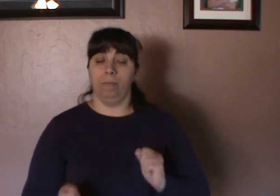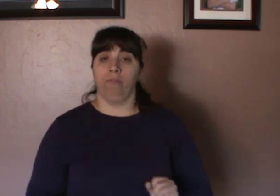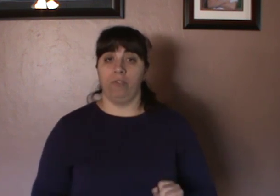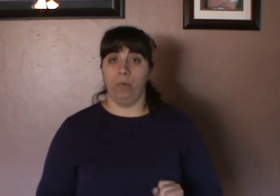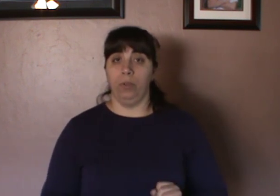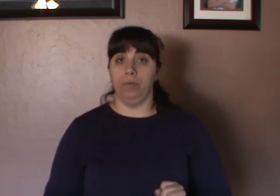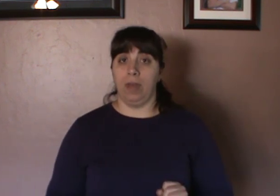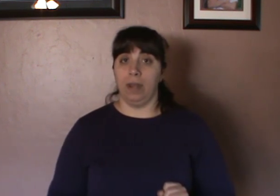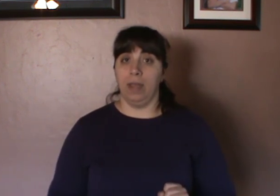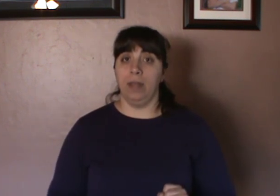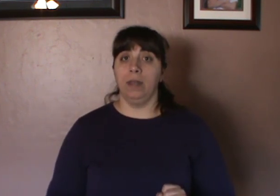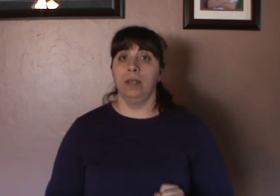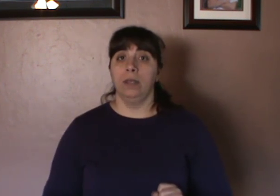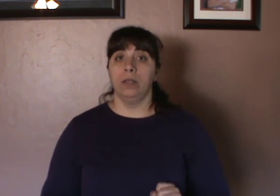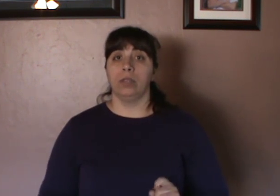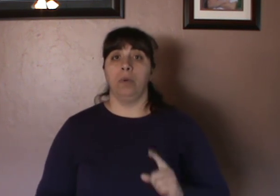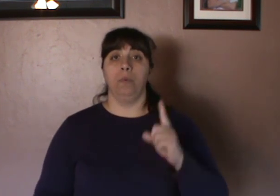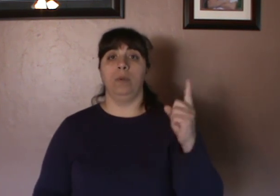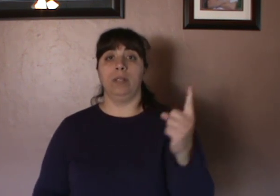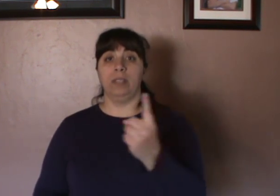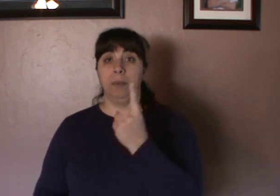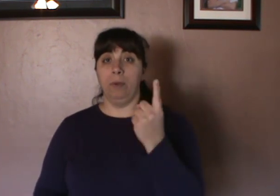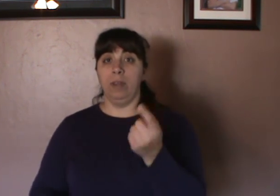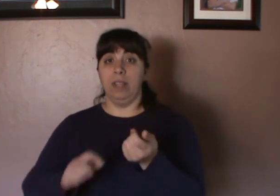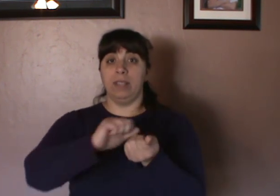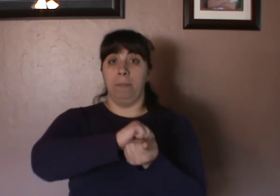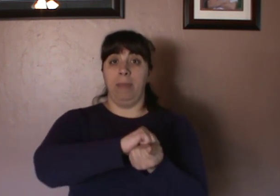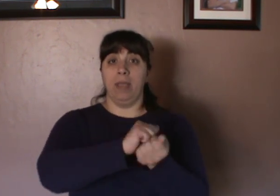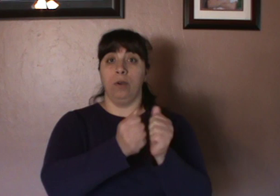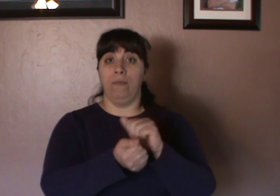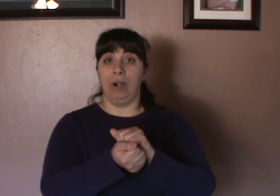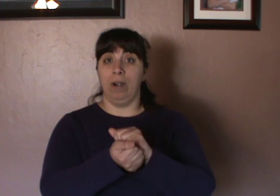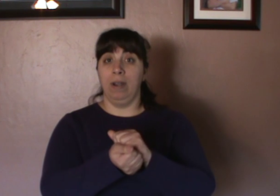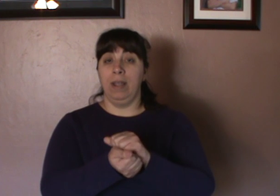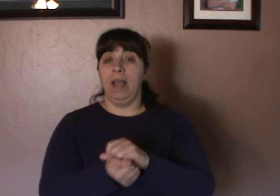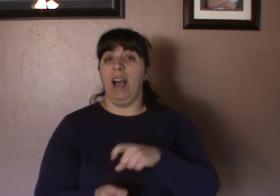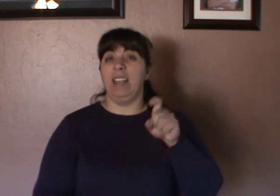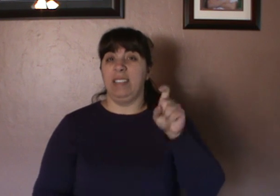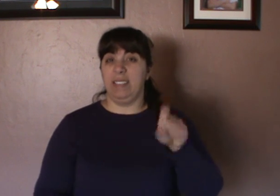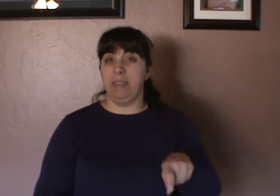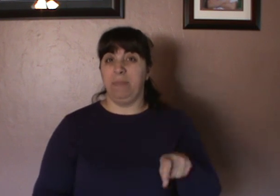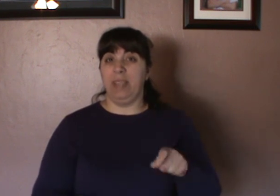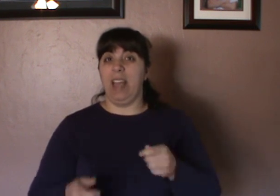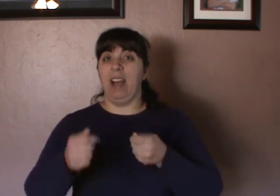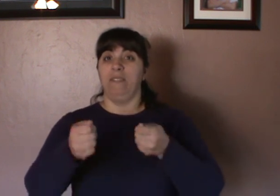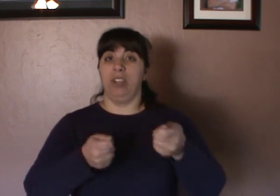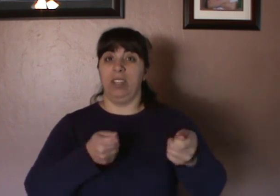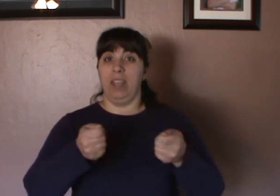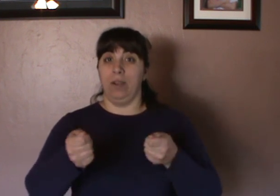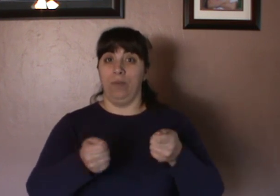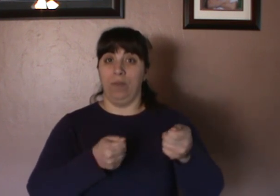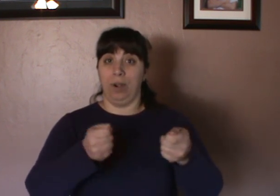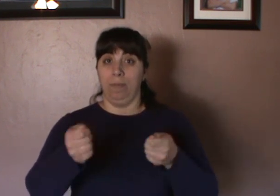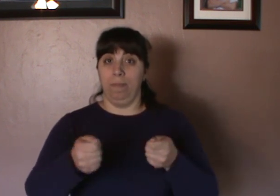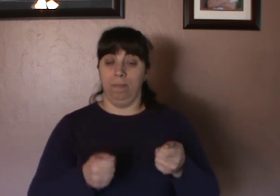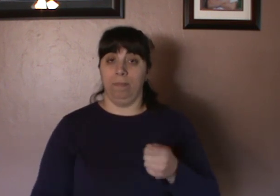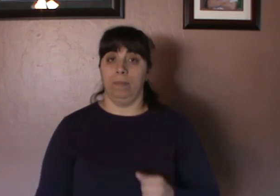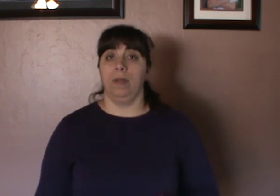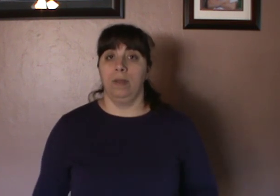So we'll do that again. So when someone needs a makeover, I simply have to take over.